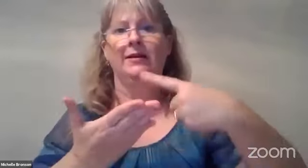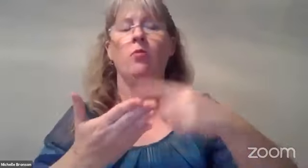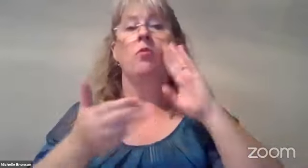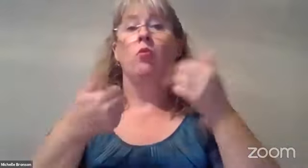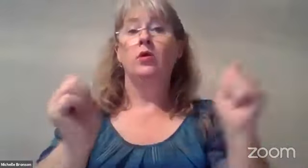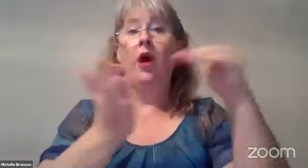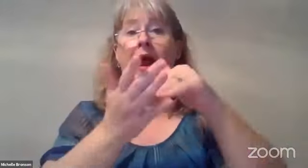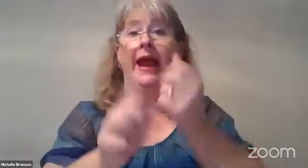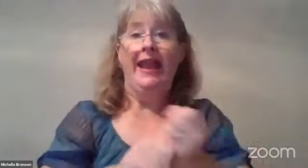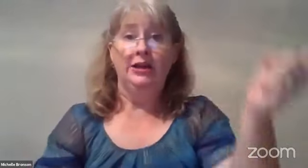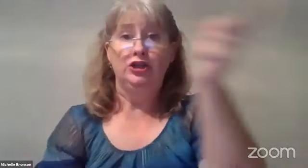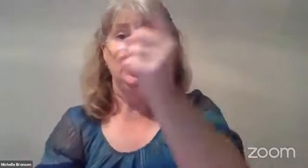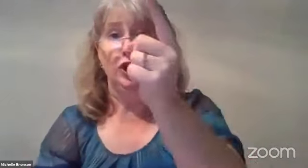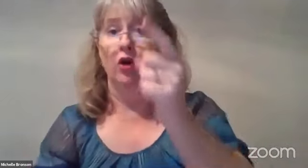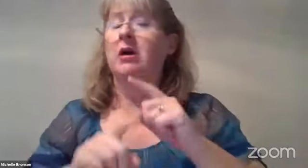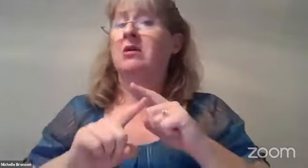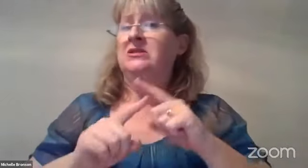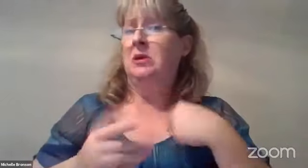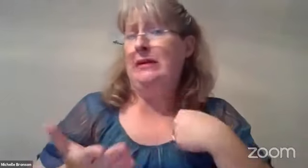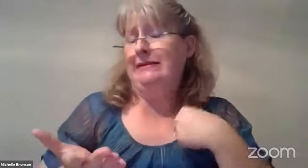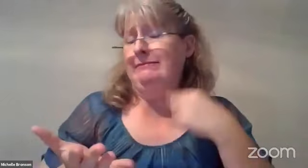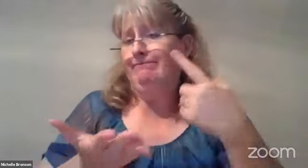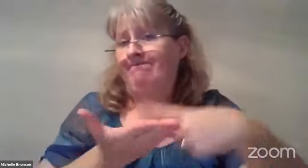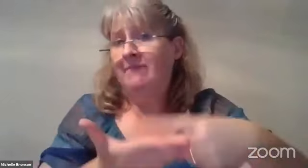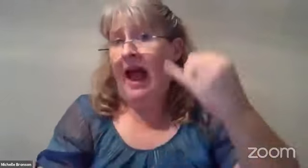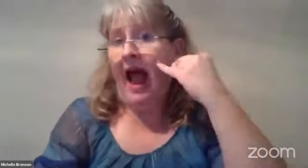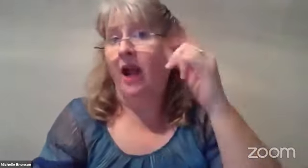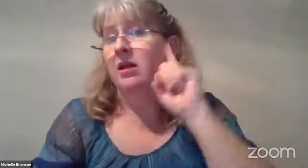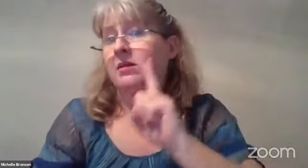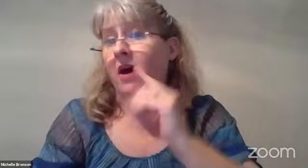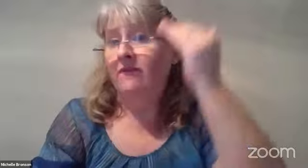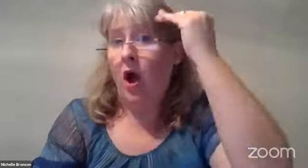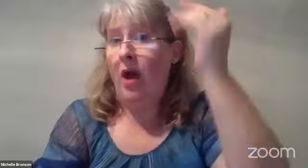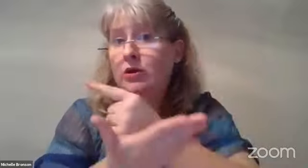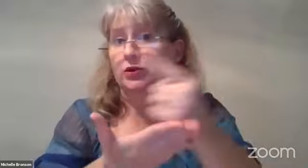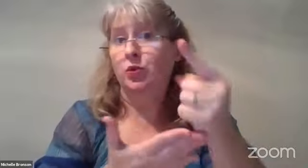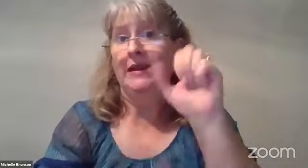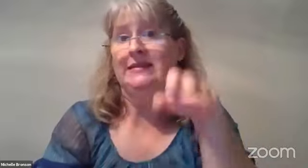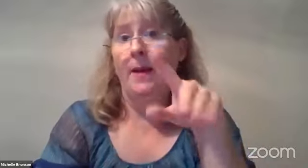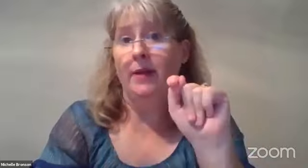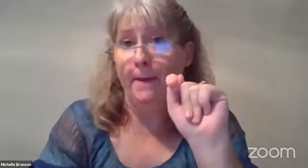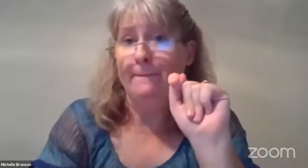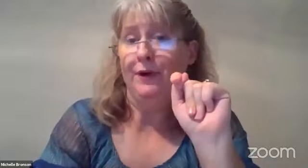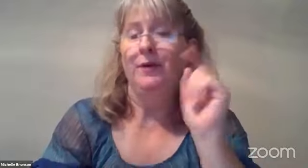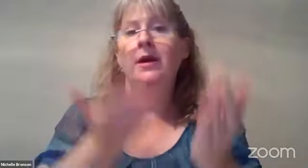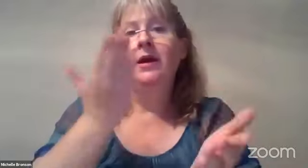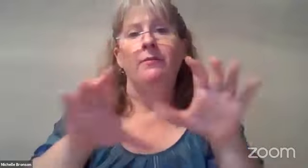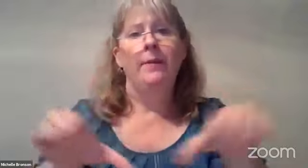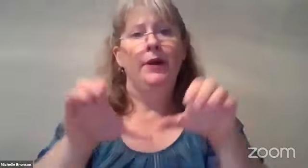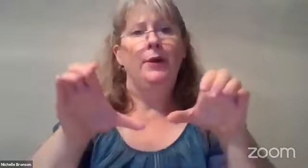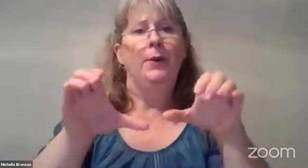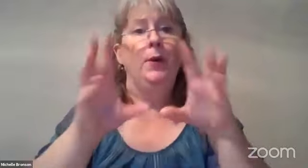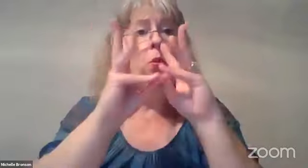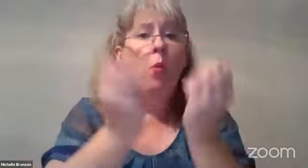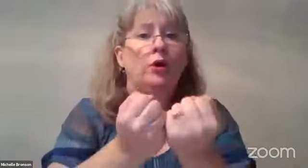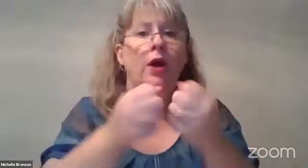suffering themselves. So we will try again for next year. And we are giving, thinking of different ideas of